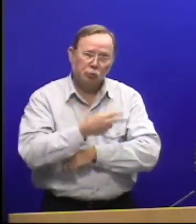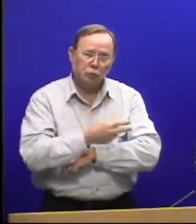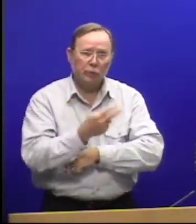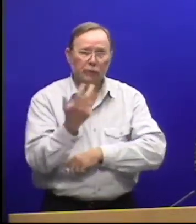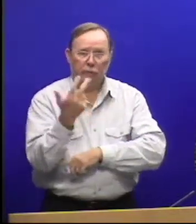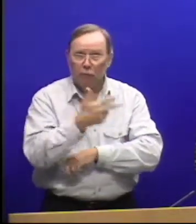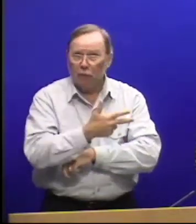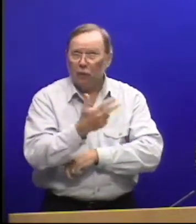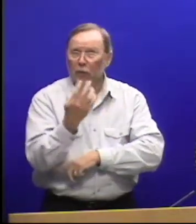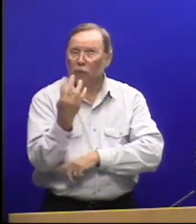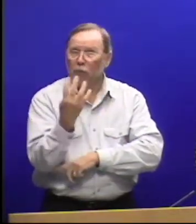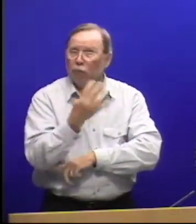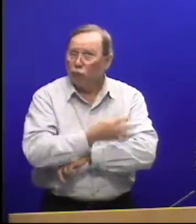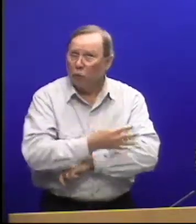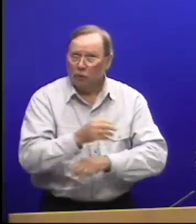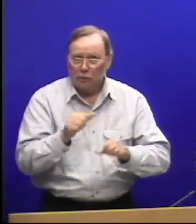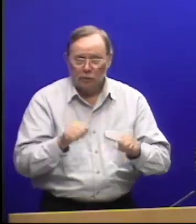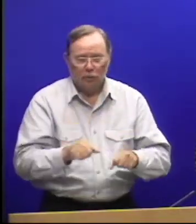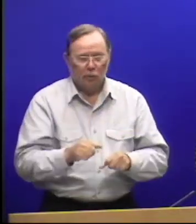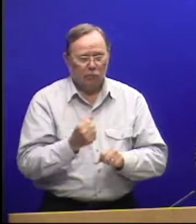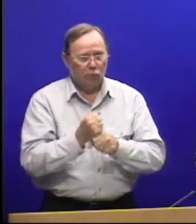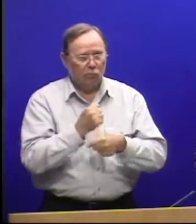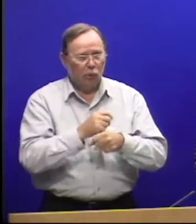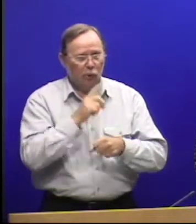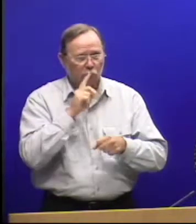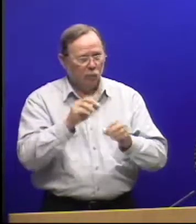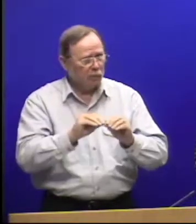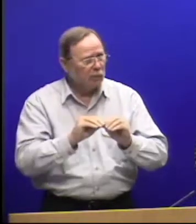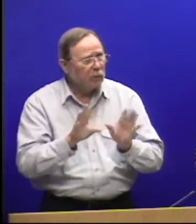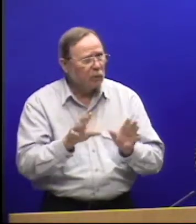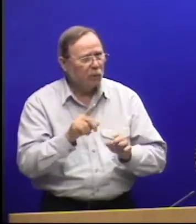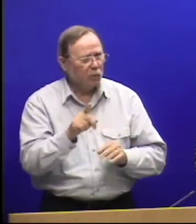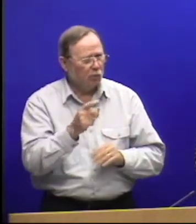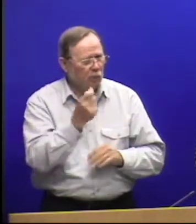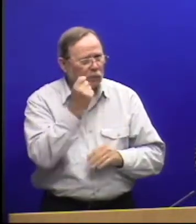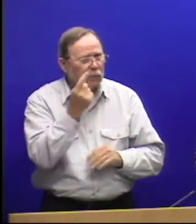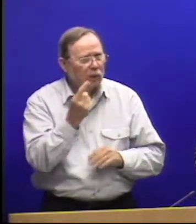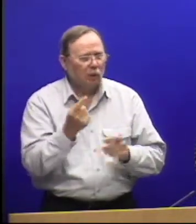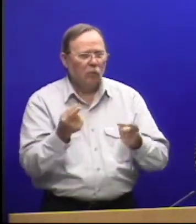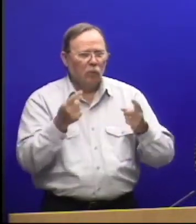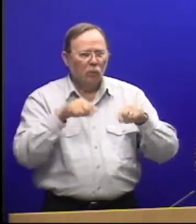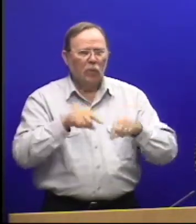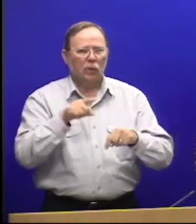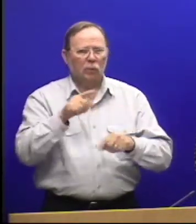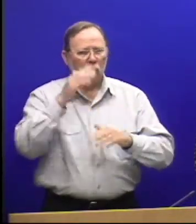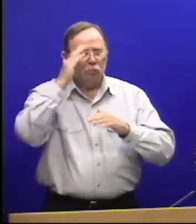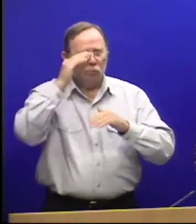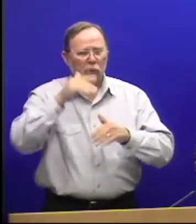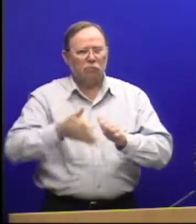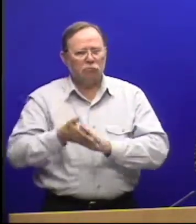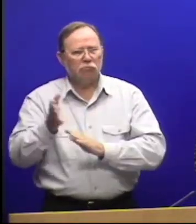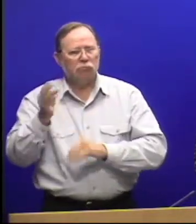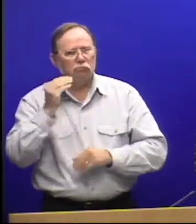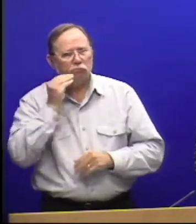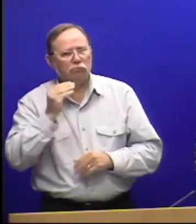4 days. Be sure you have it clear and you understand when you are expected to go